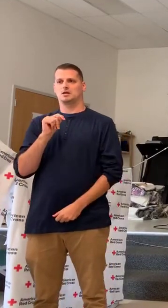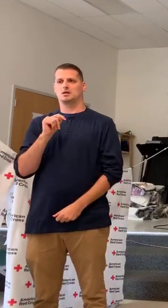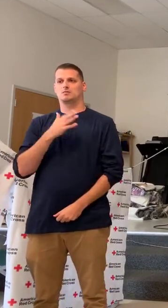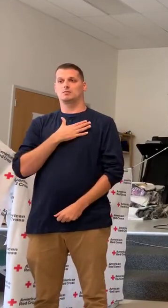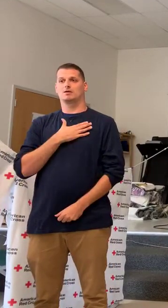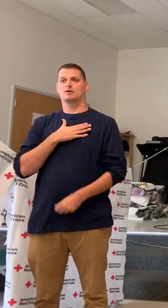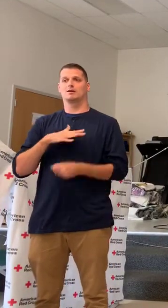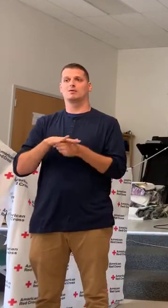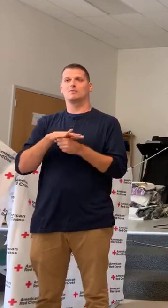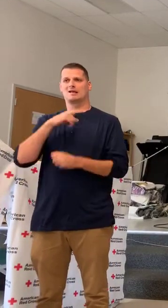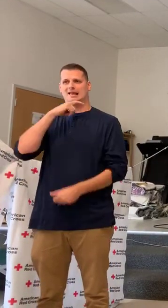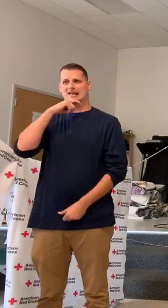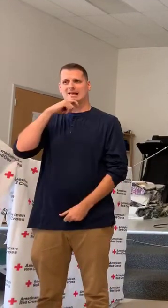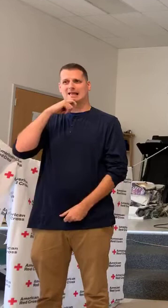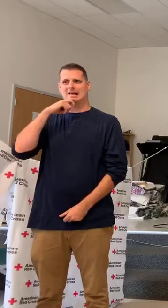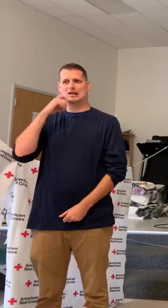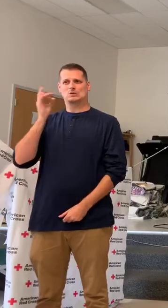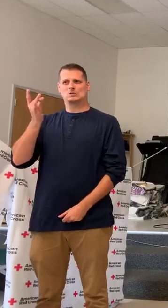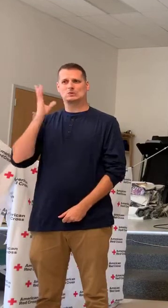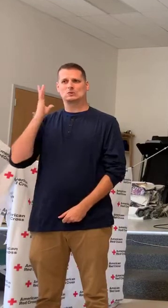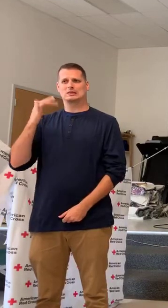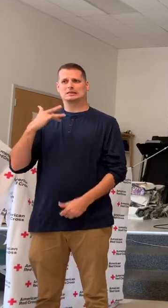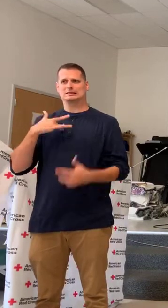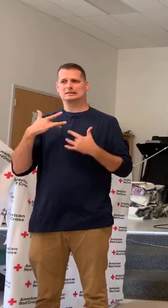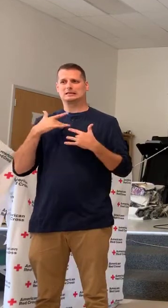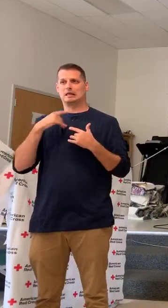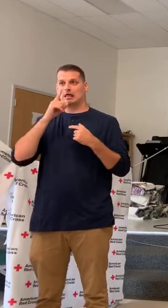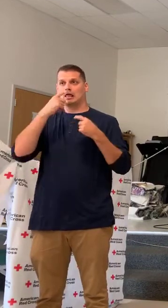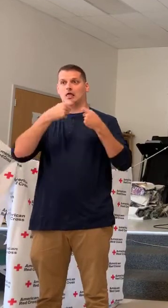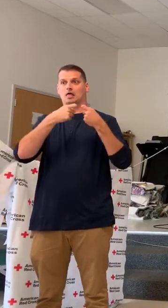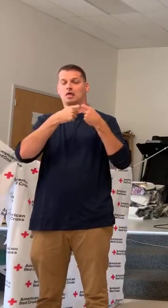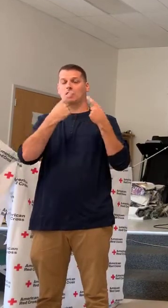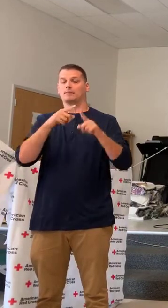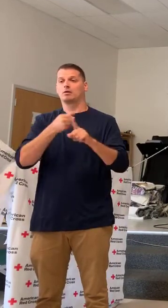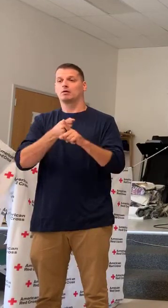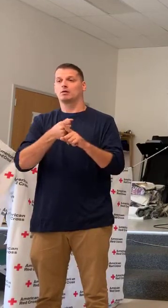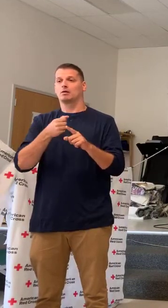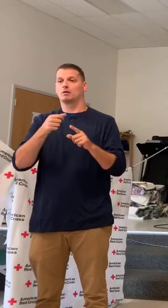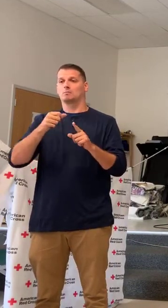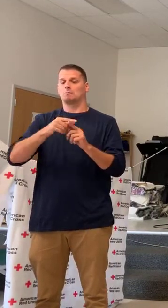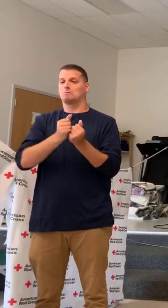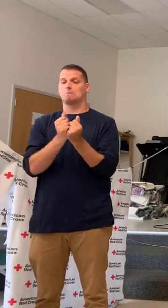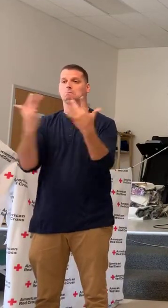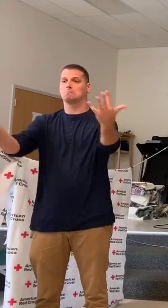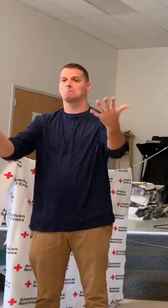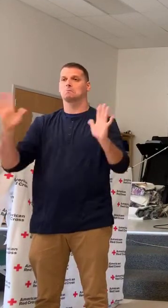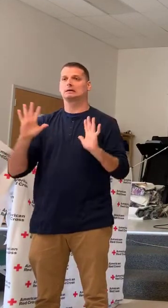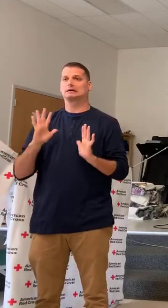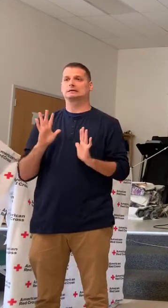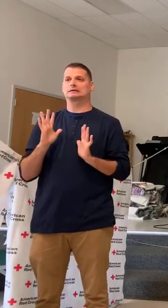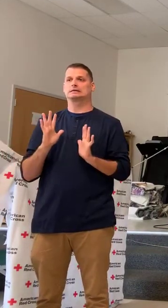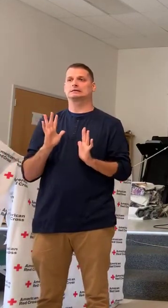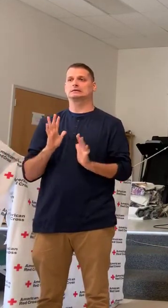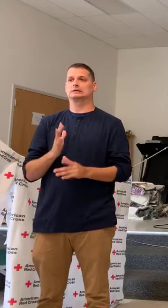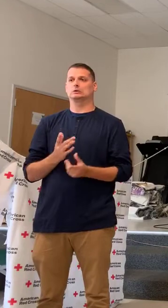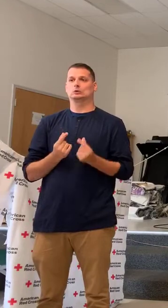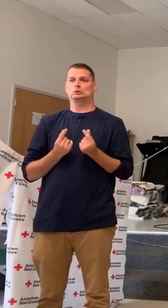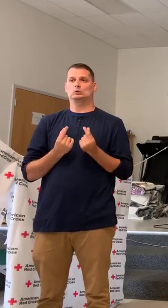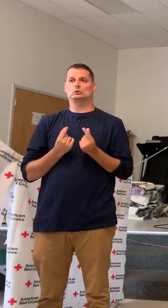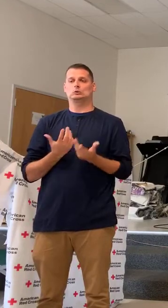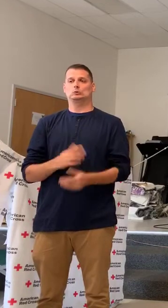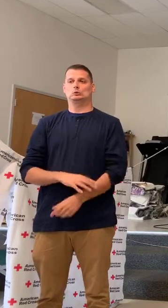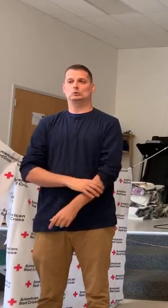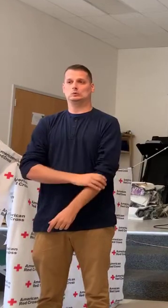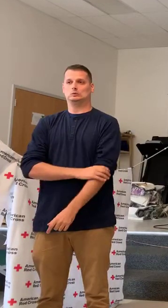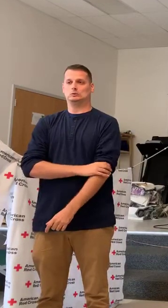we haven't been able to get quite who. We have the wire taken out by MEA, but they're the ones